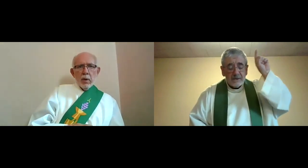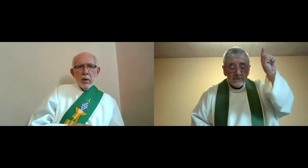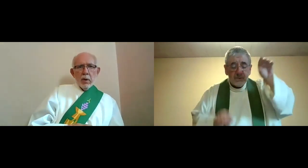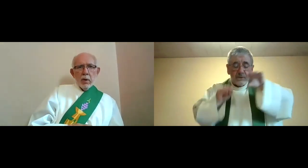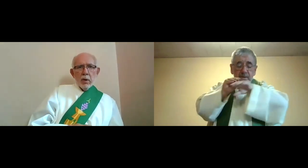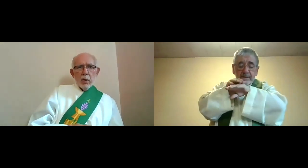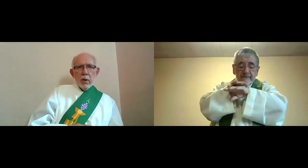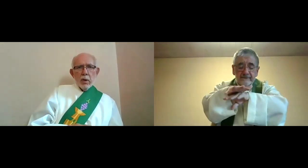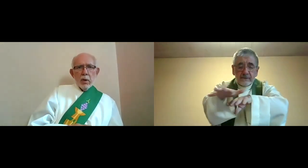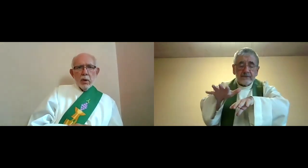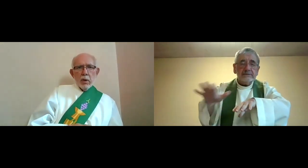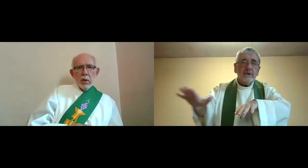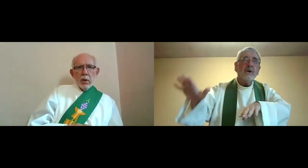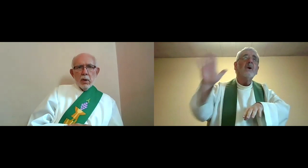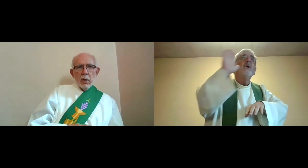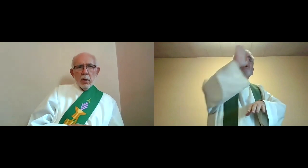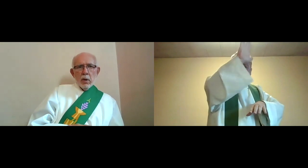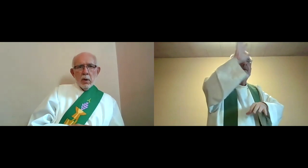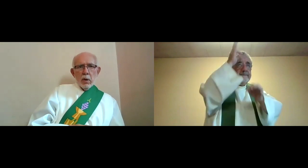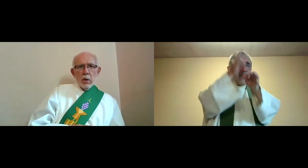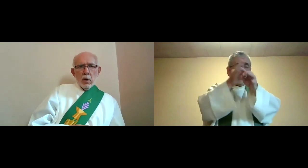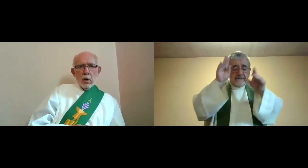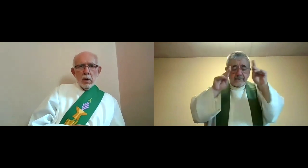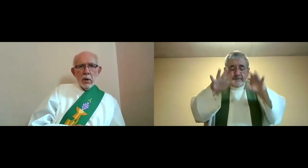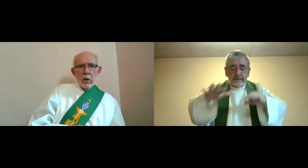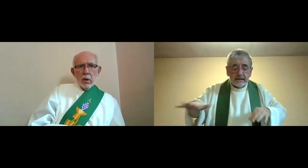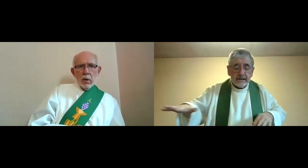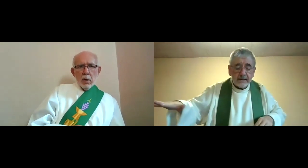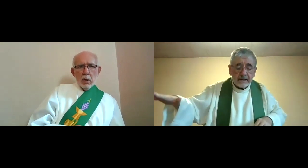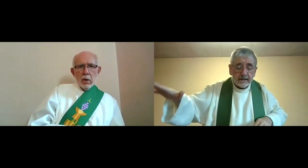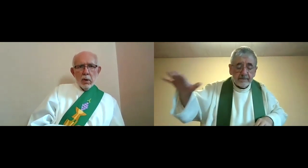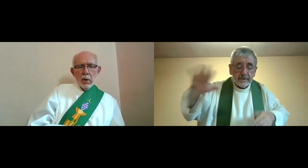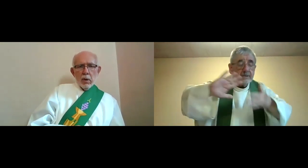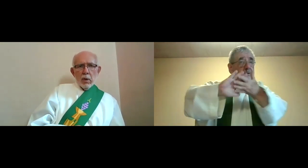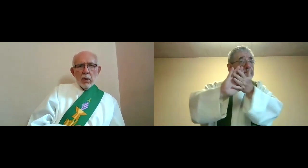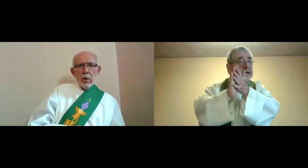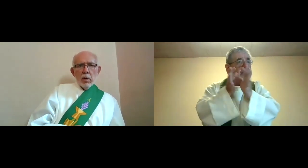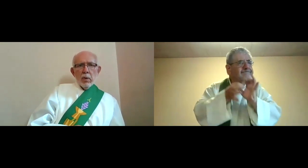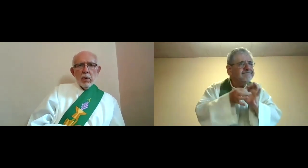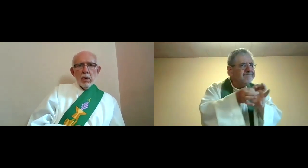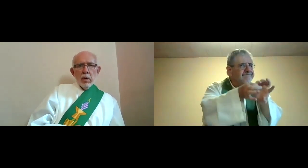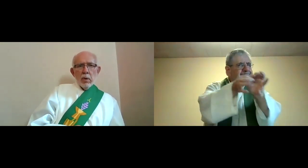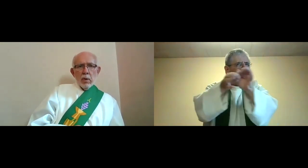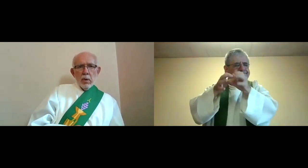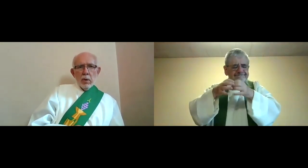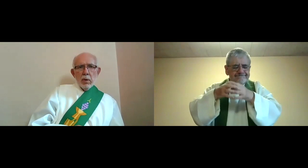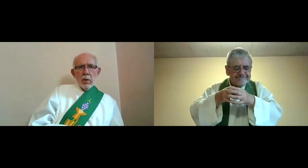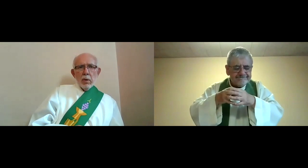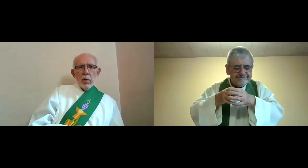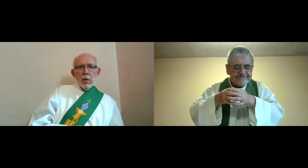O God, who cause the minds of the faithful to